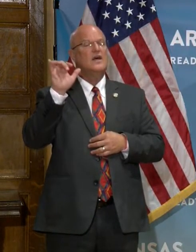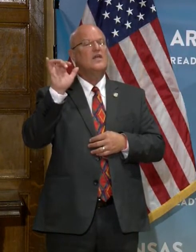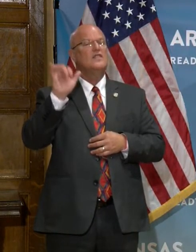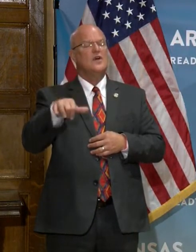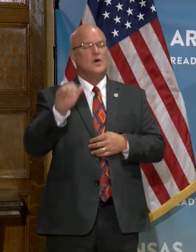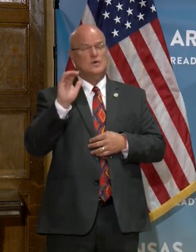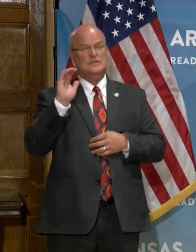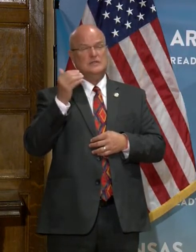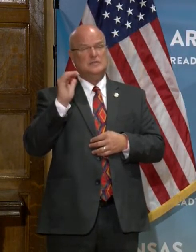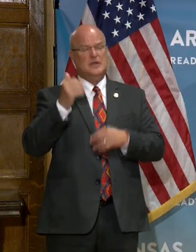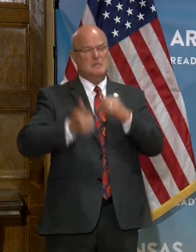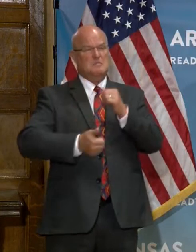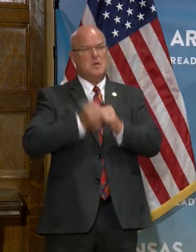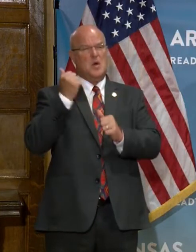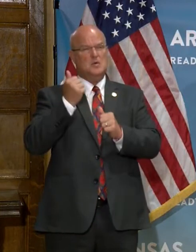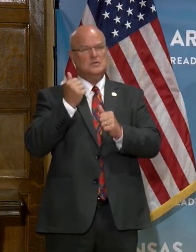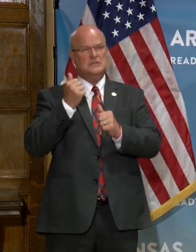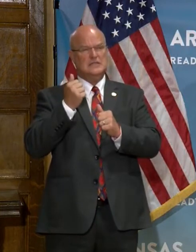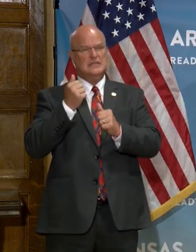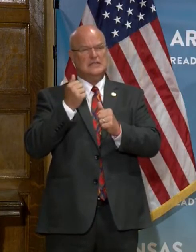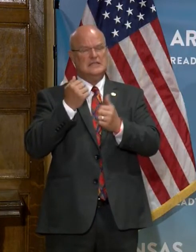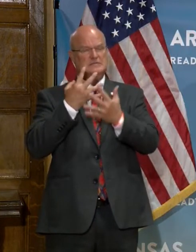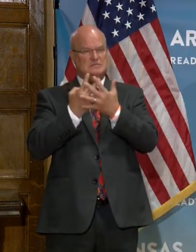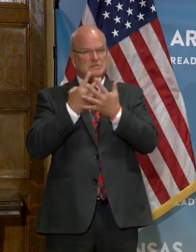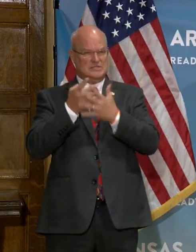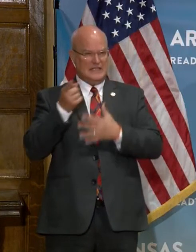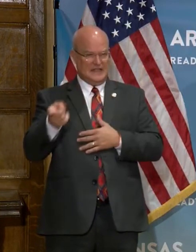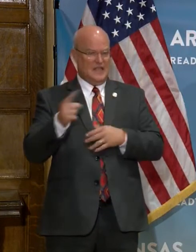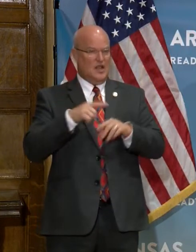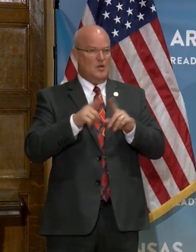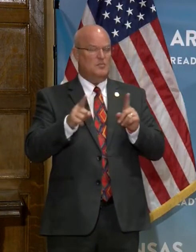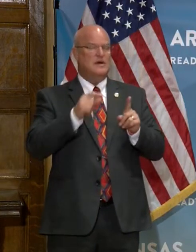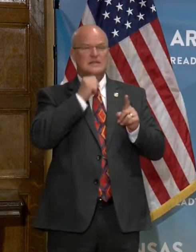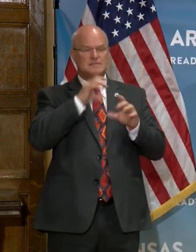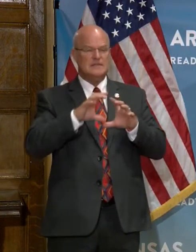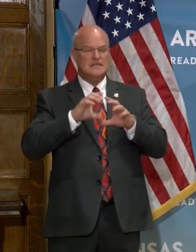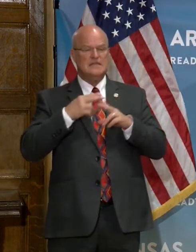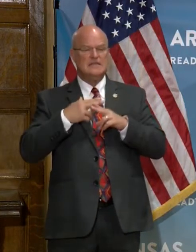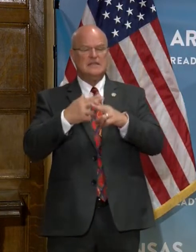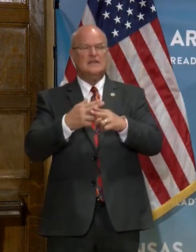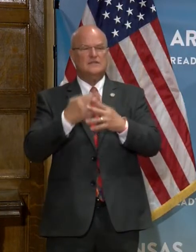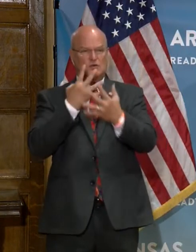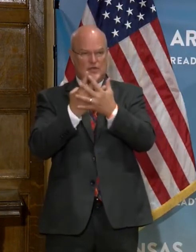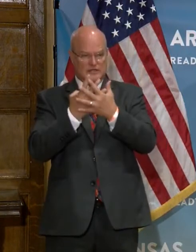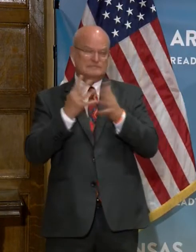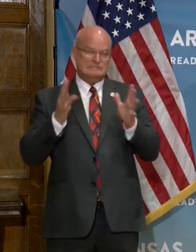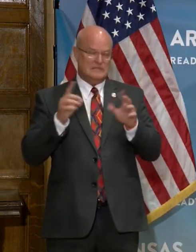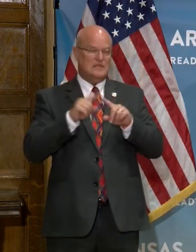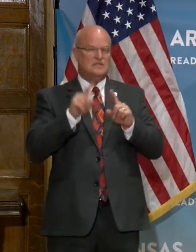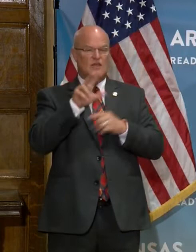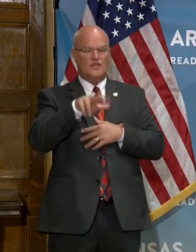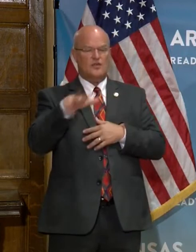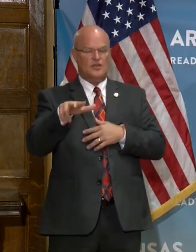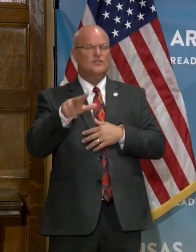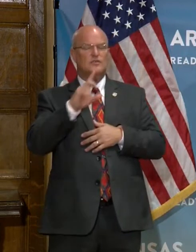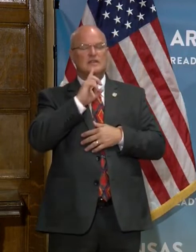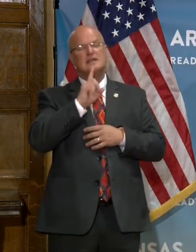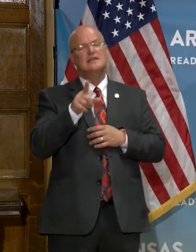those appear to be at least mostly from the Bricky's unit, but they haven't been classified as correctional, so this 33